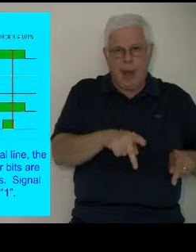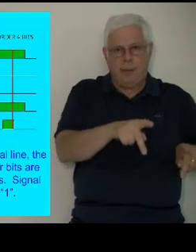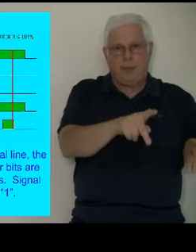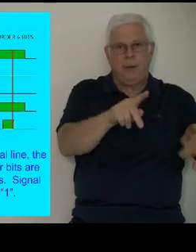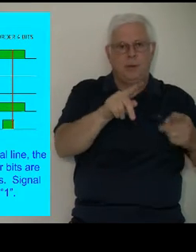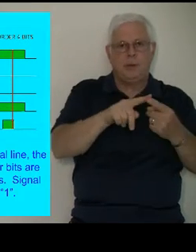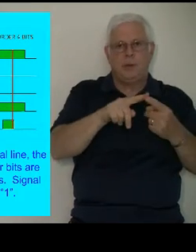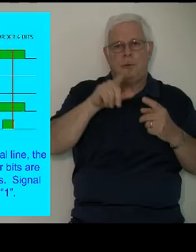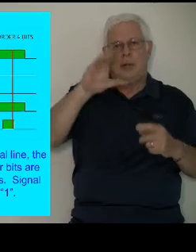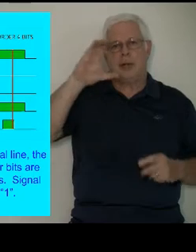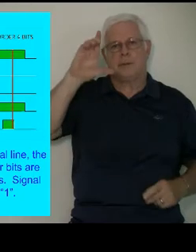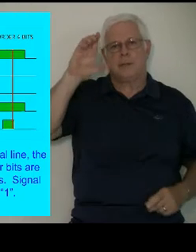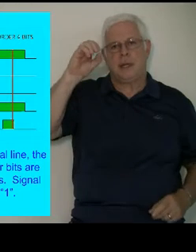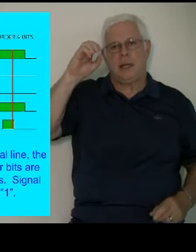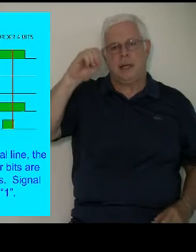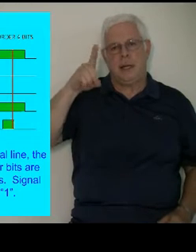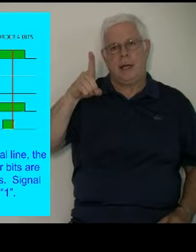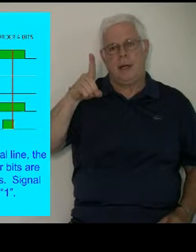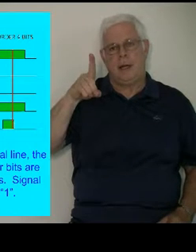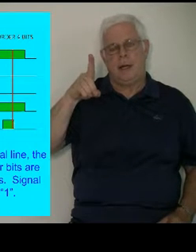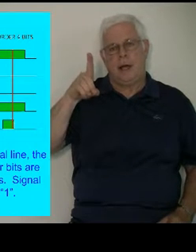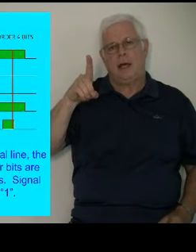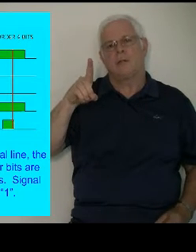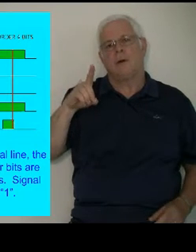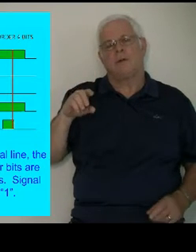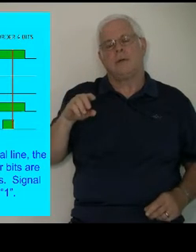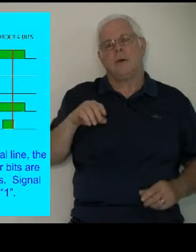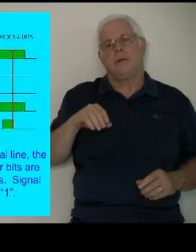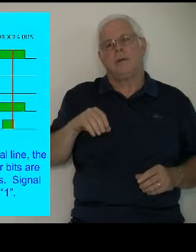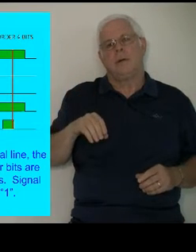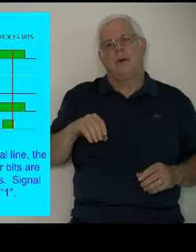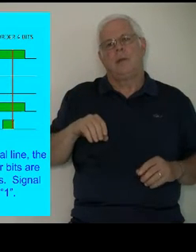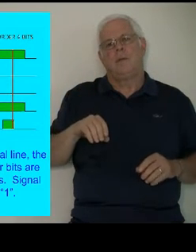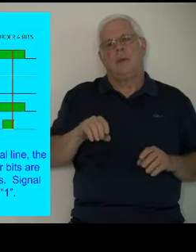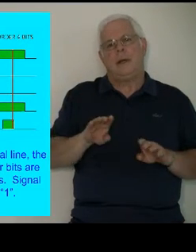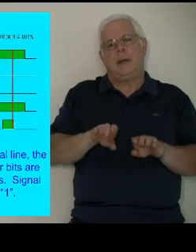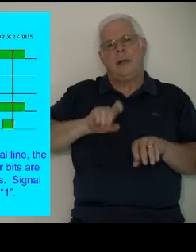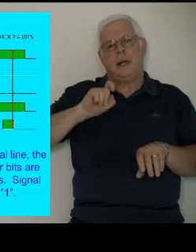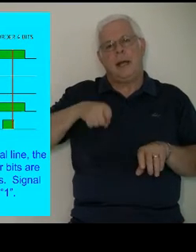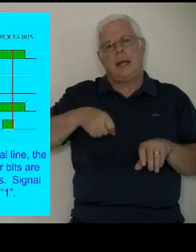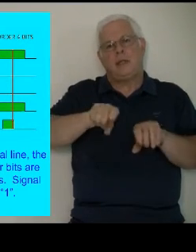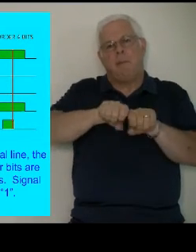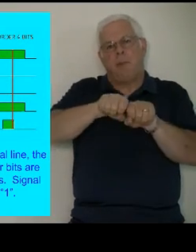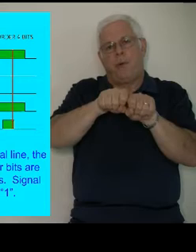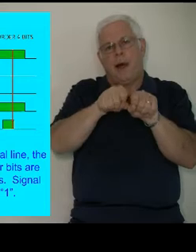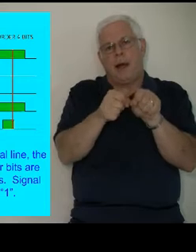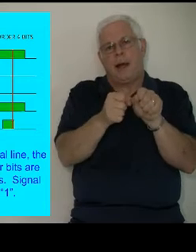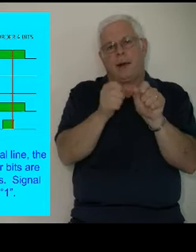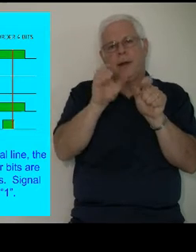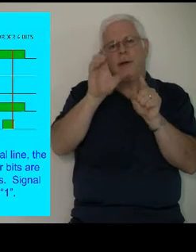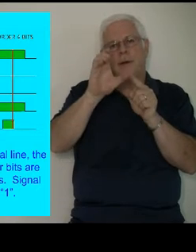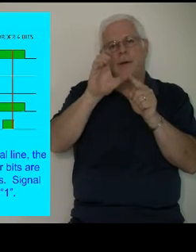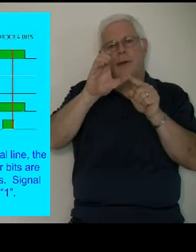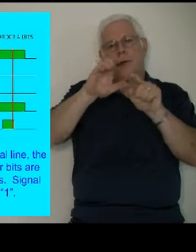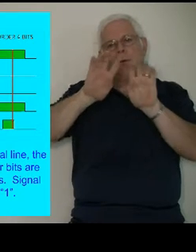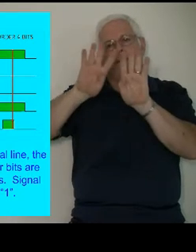path to the LCD. And so we need to break our character into